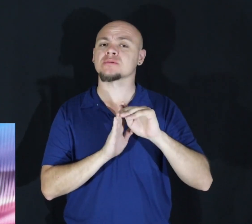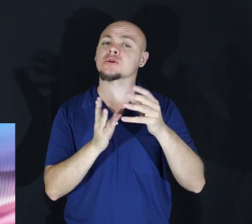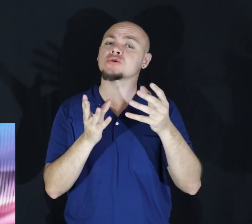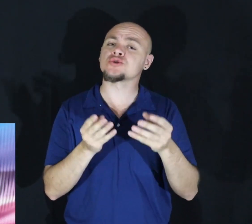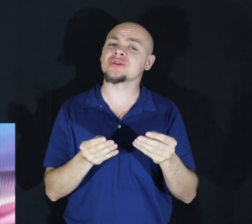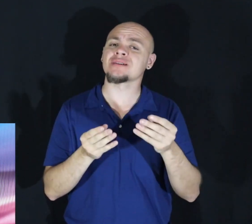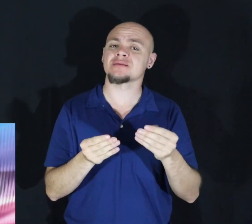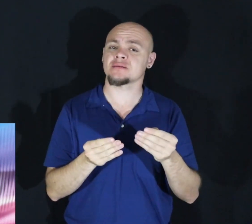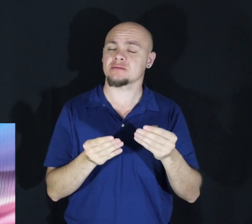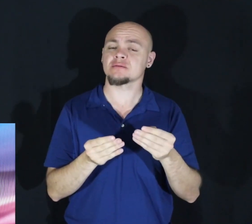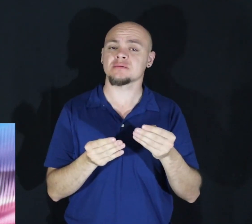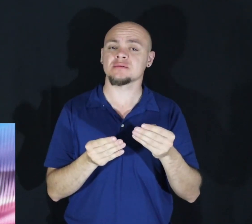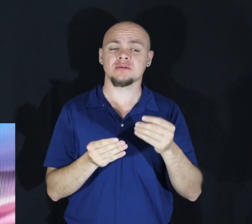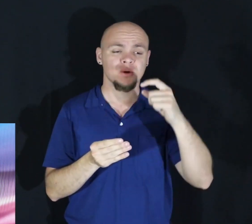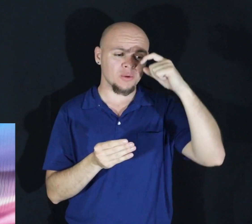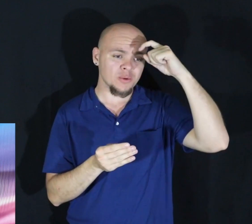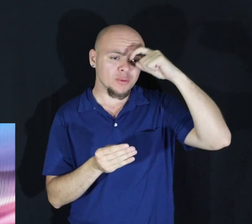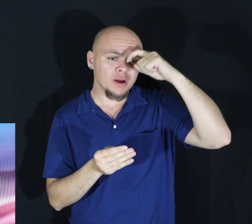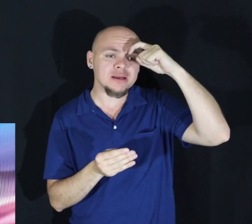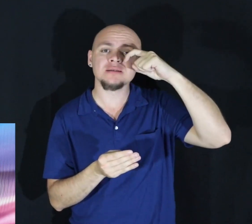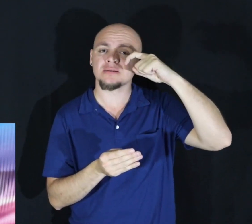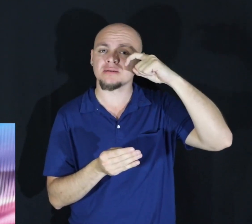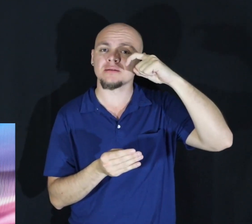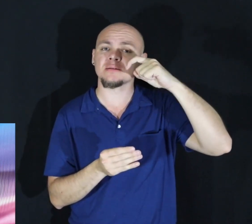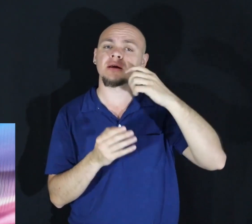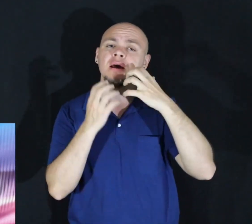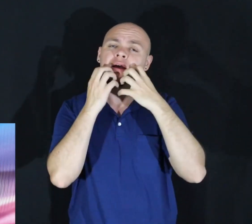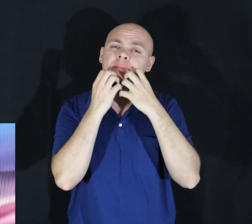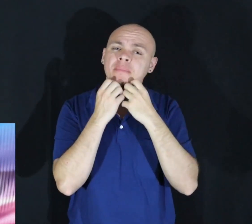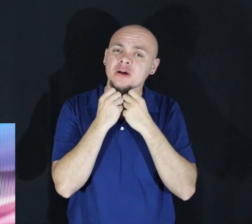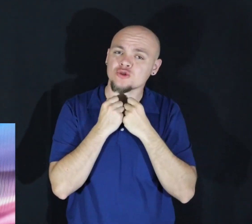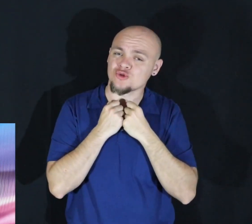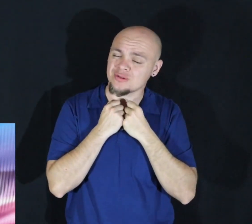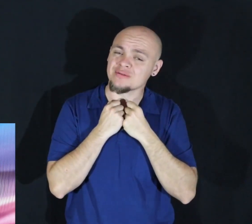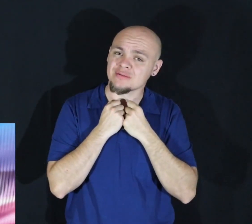gentle, wise, compassionate,